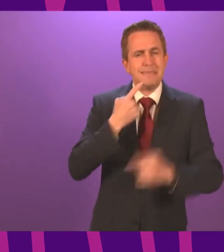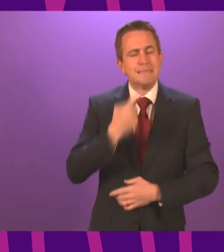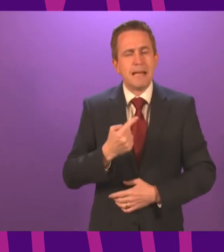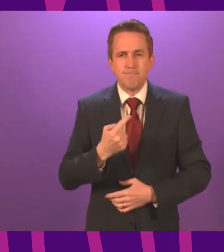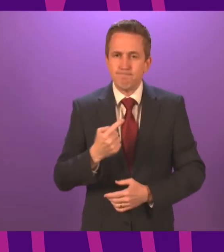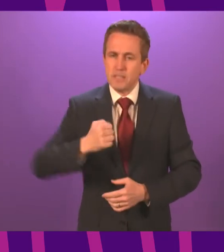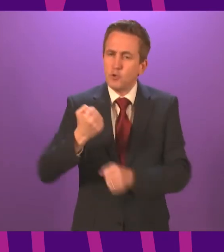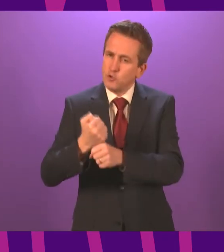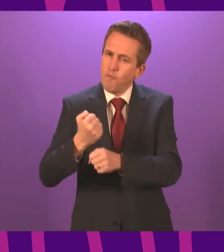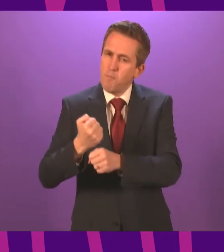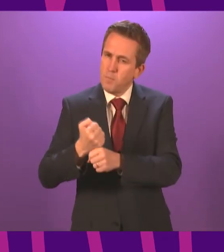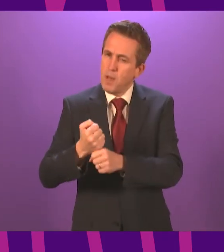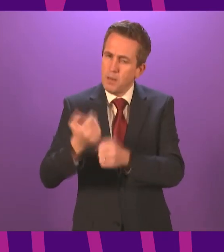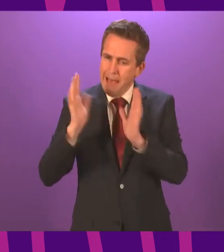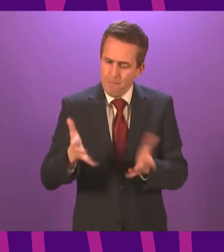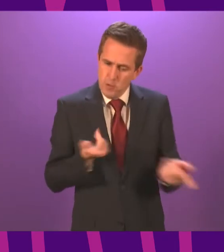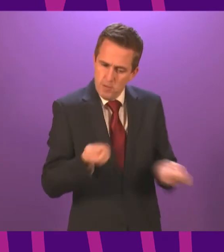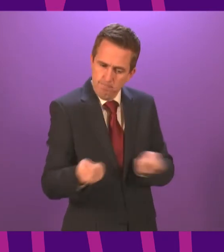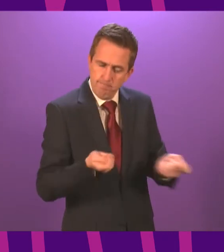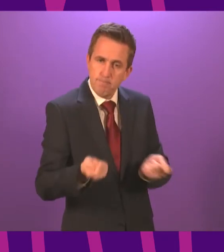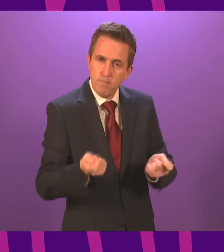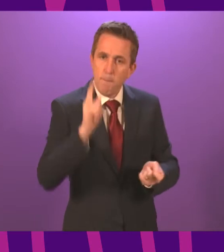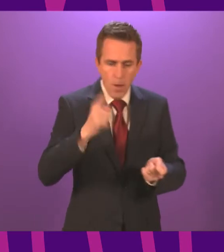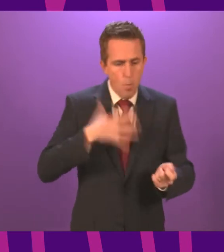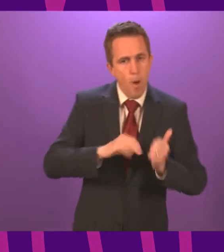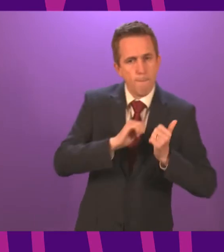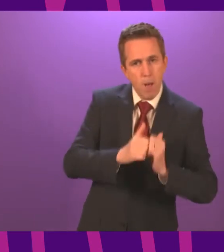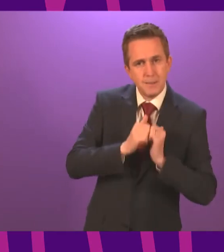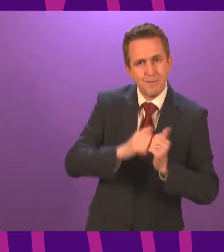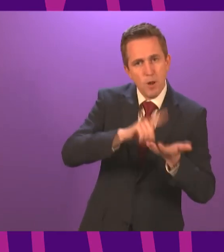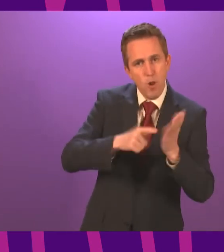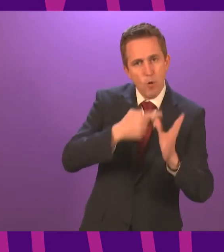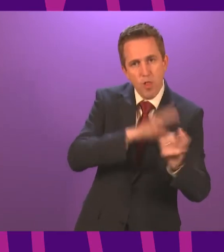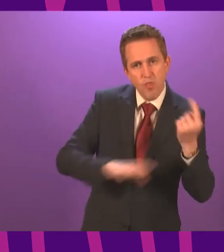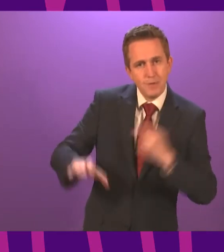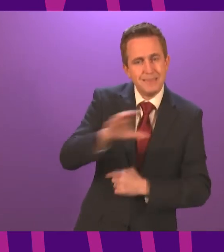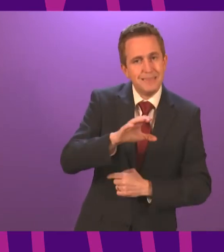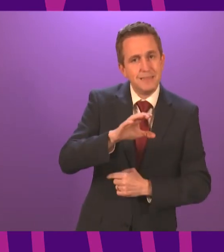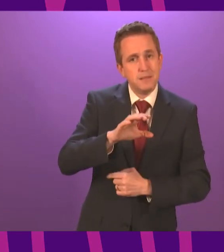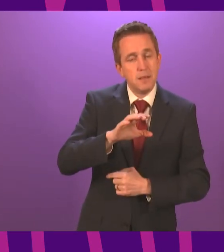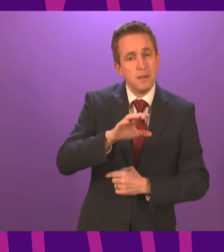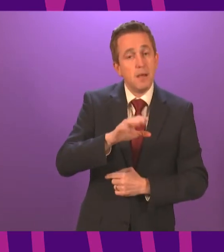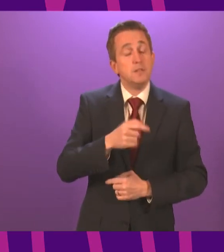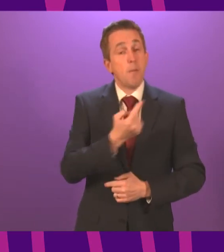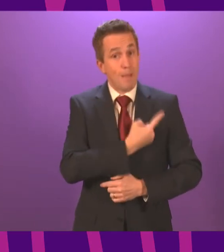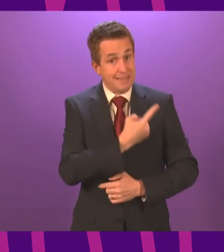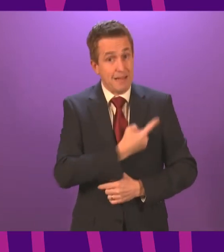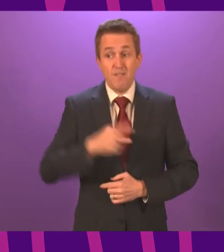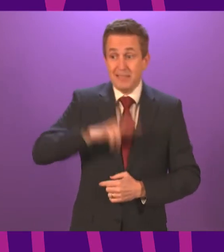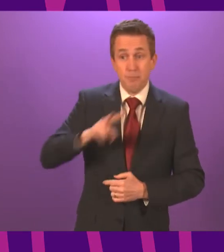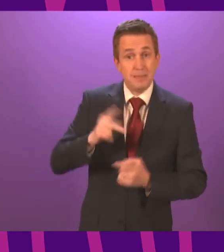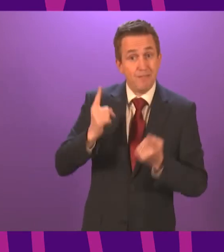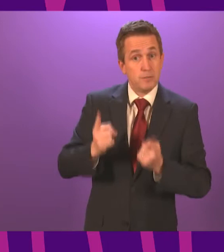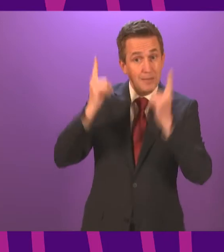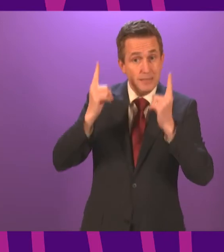that this framework is delivered in partnership with local authorities. Ahead of each review, the Deputy First Minister and myself engage with local authorities to take